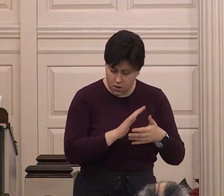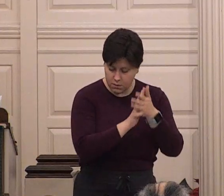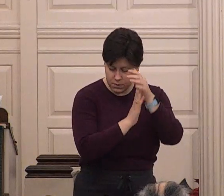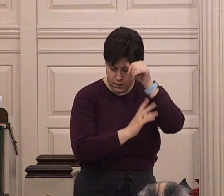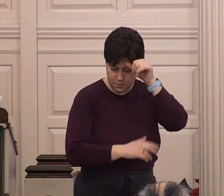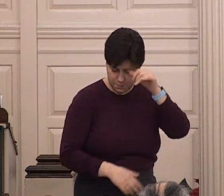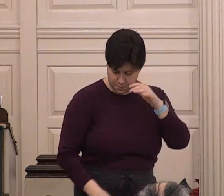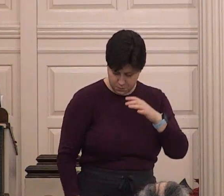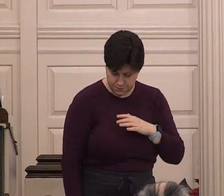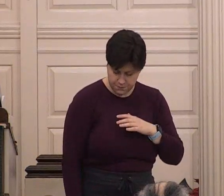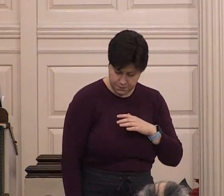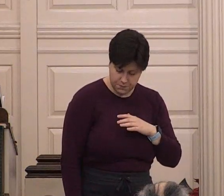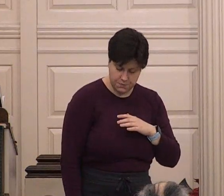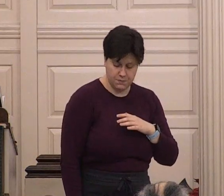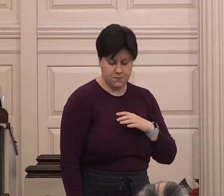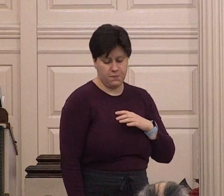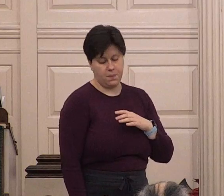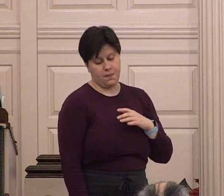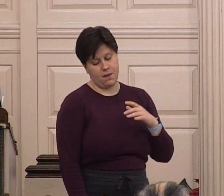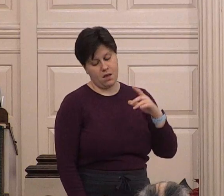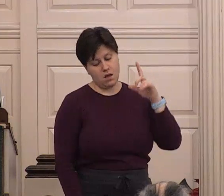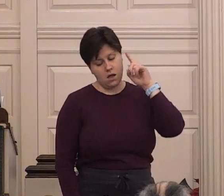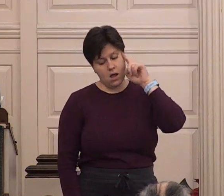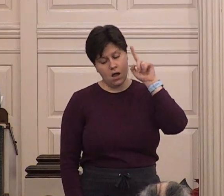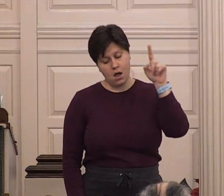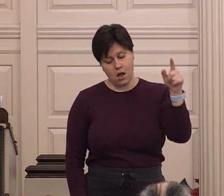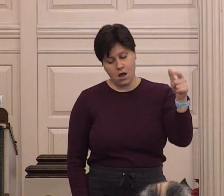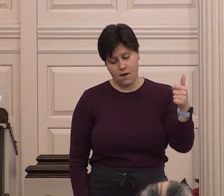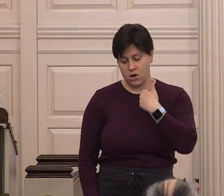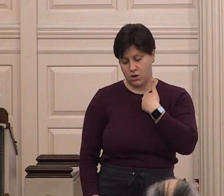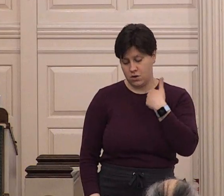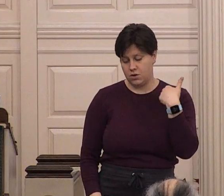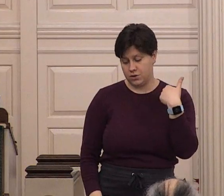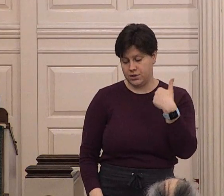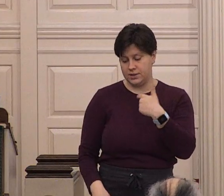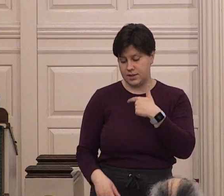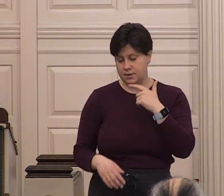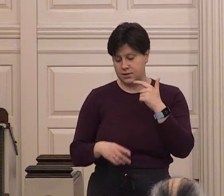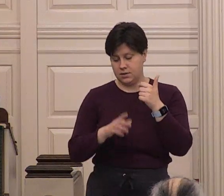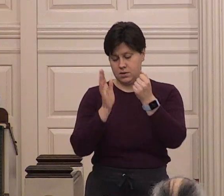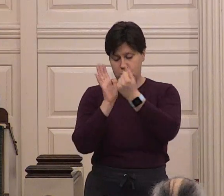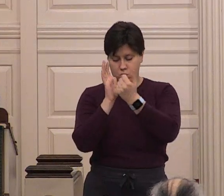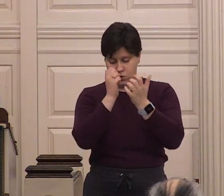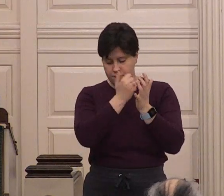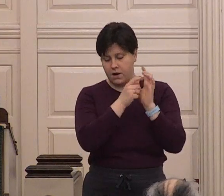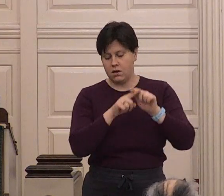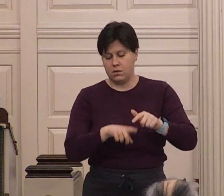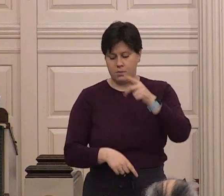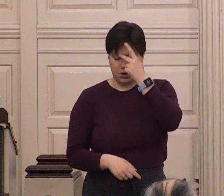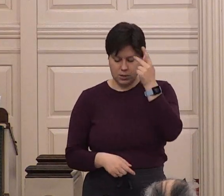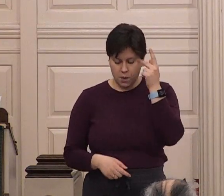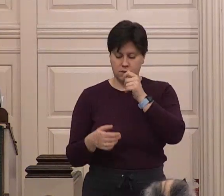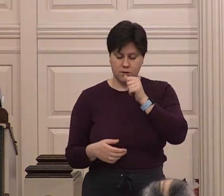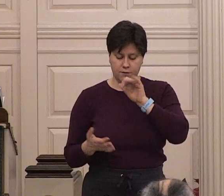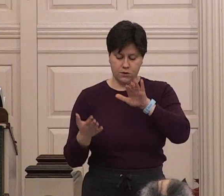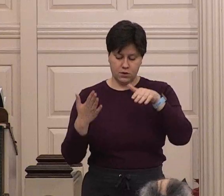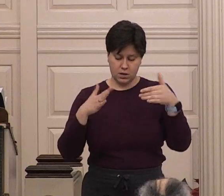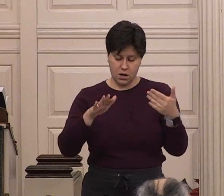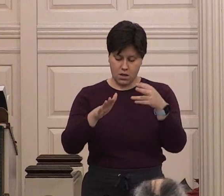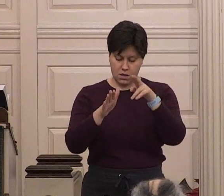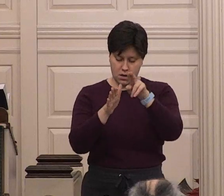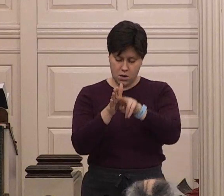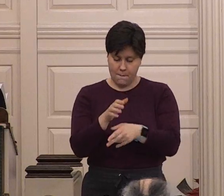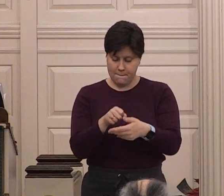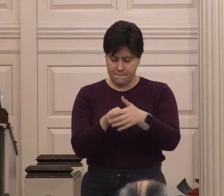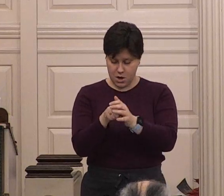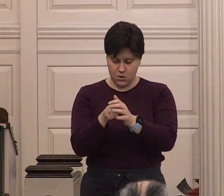the Virgin Mary, and became man. For our sake he was crucified under Pontius Pilate. He suffered